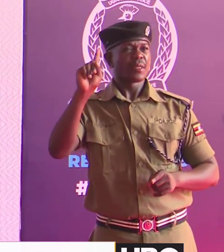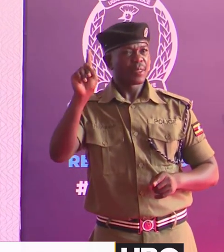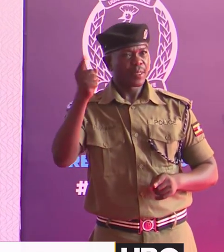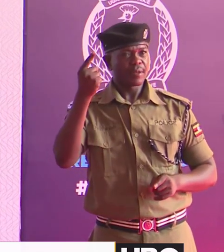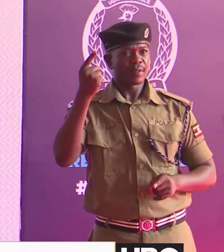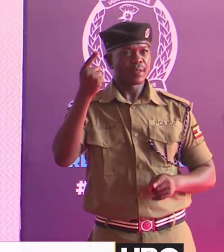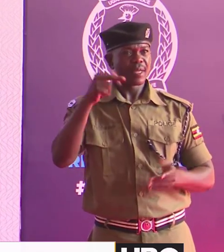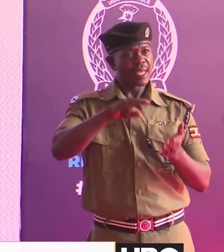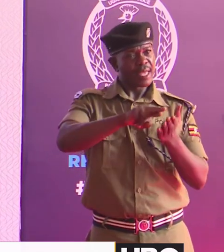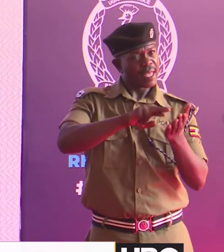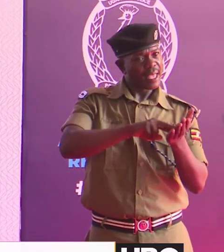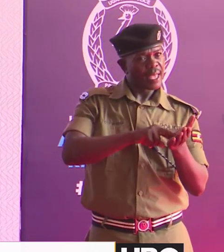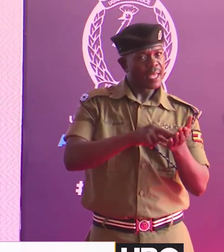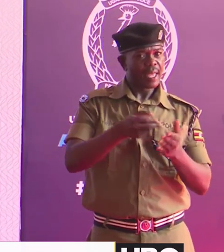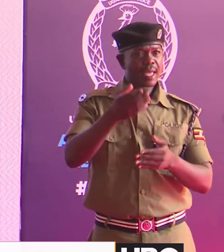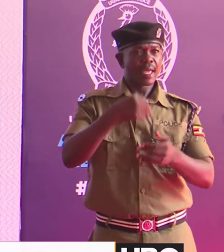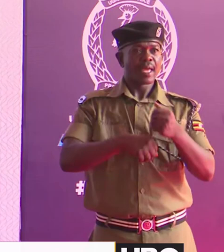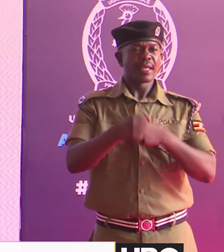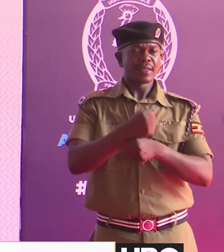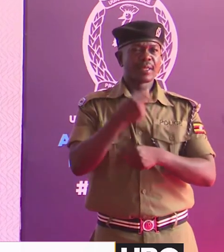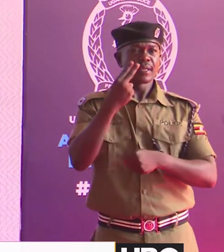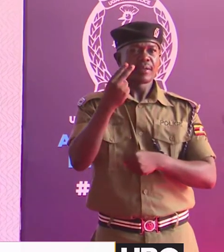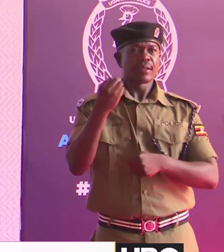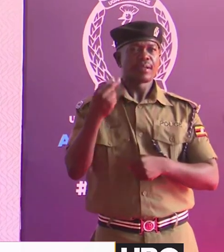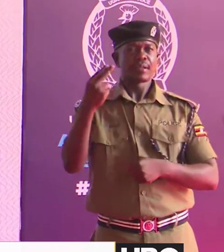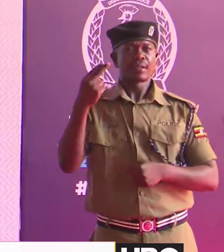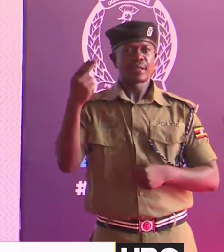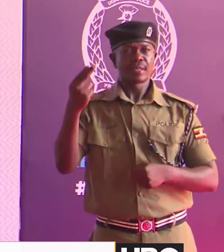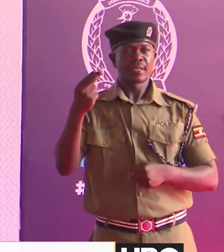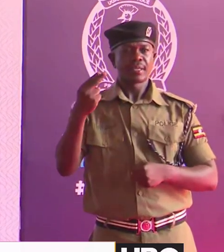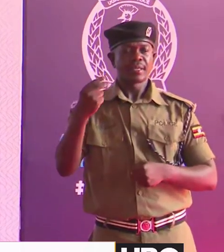231,653 cases reported in 2022 to